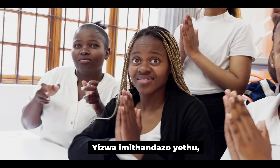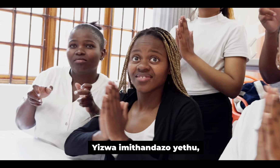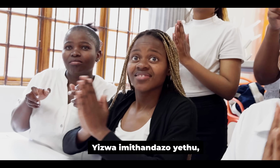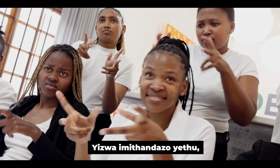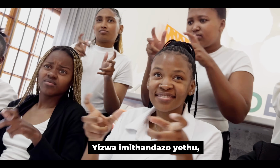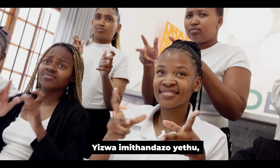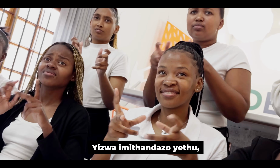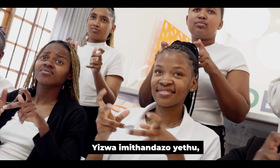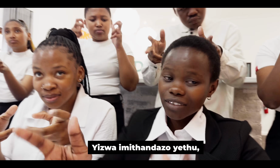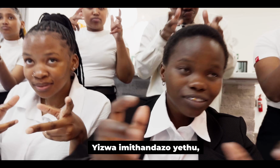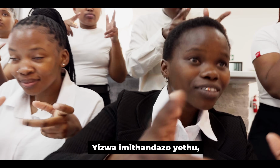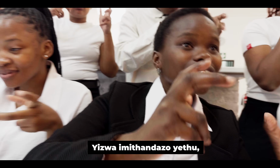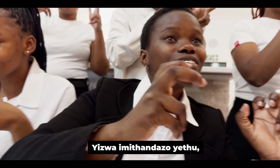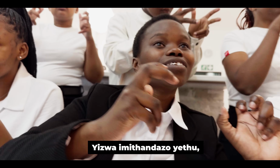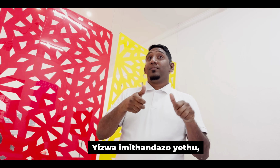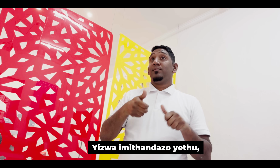imithandazo yethu